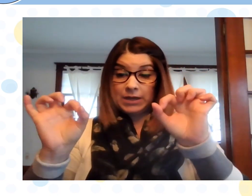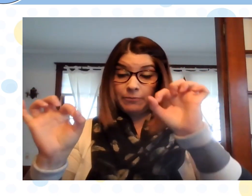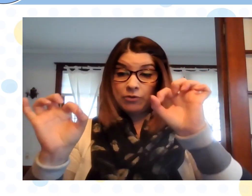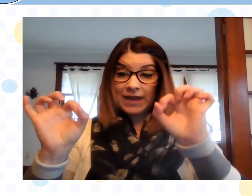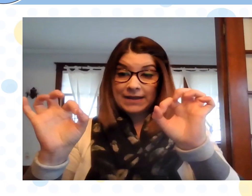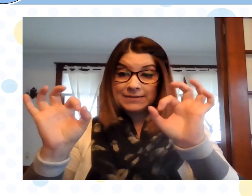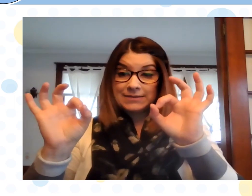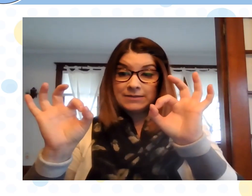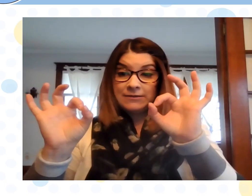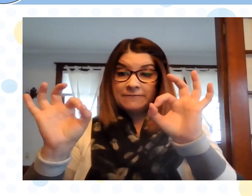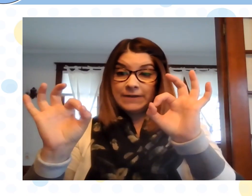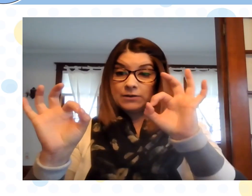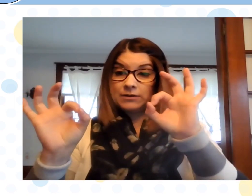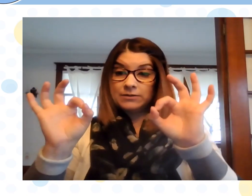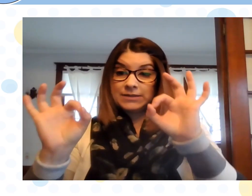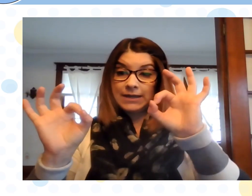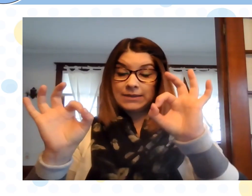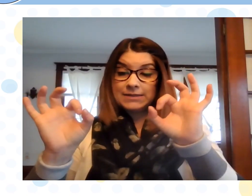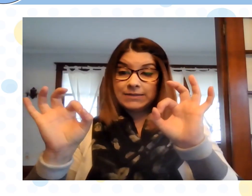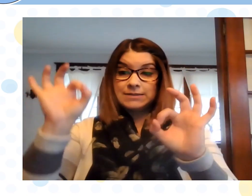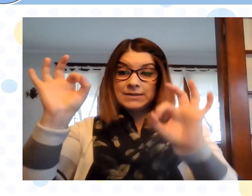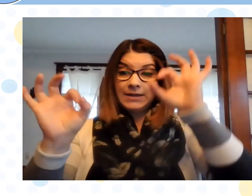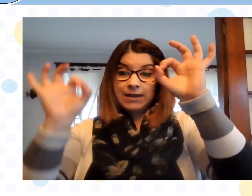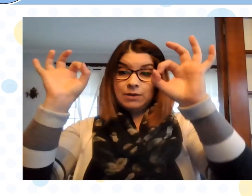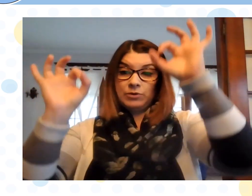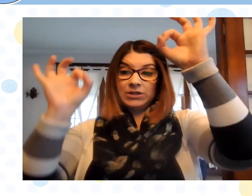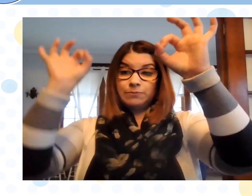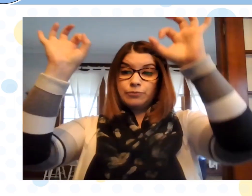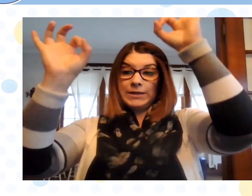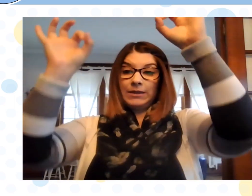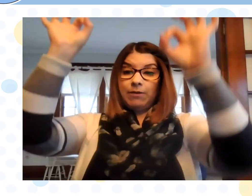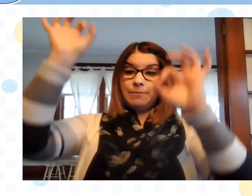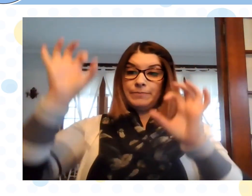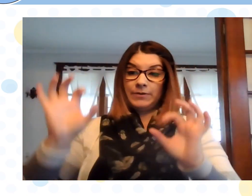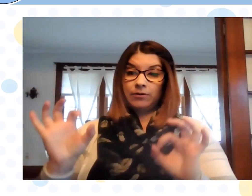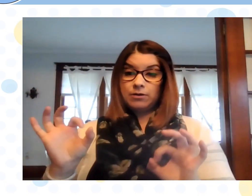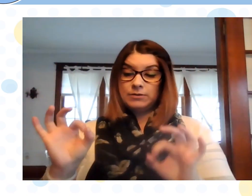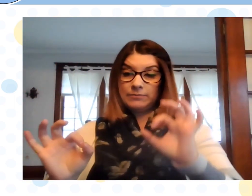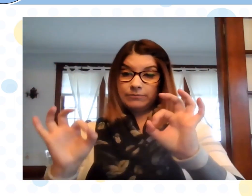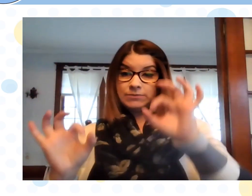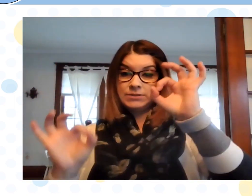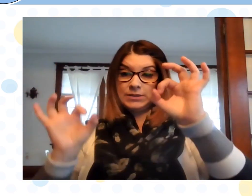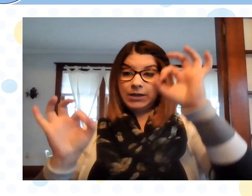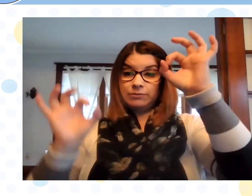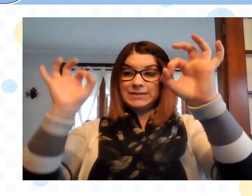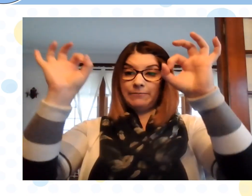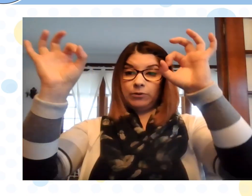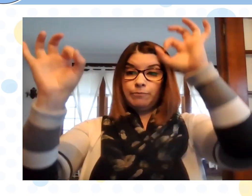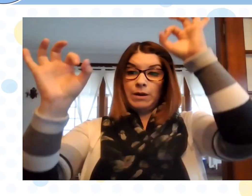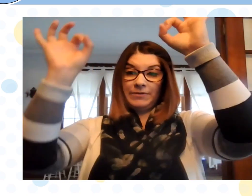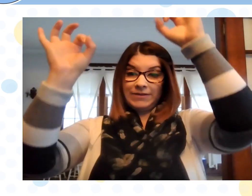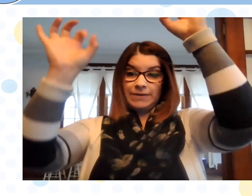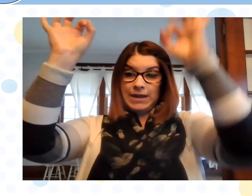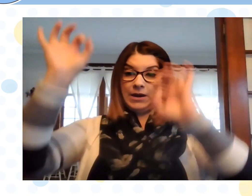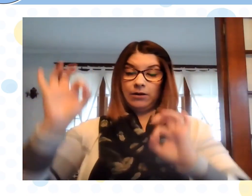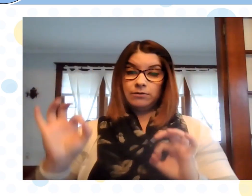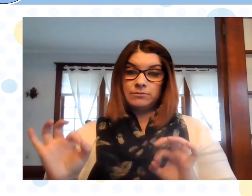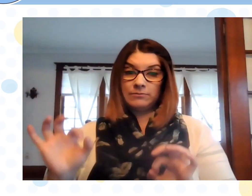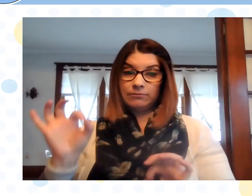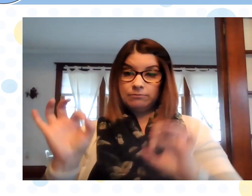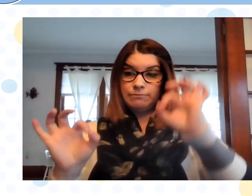kind of both hands, fingers like this, and we're just bringing them up to kind of resemble bubbles in the